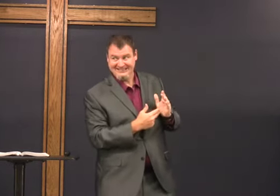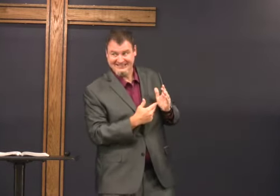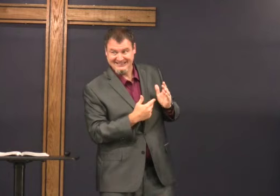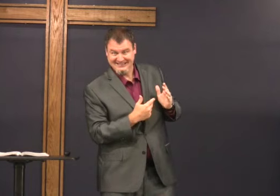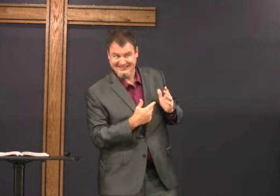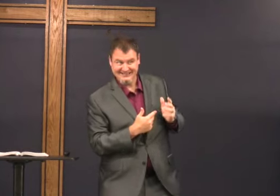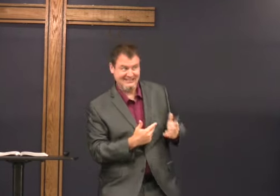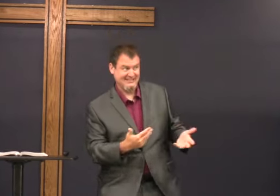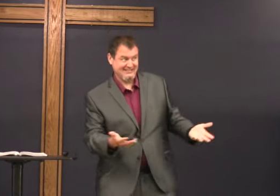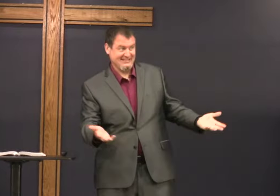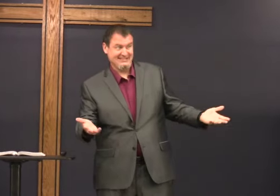And that means